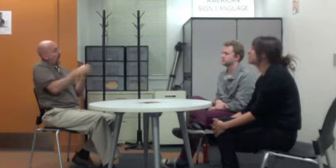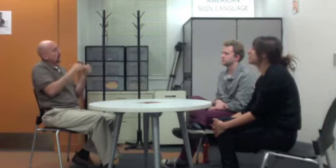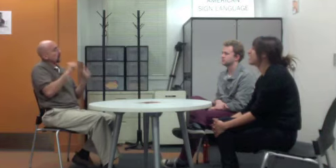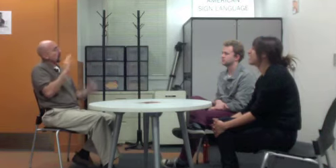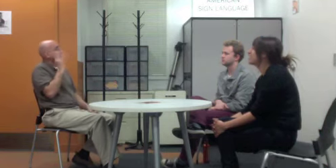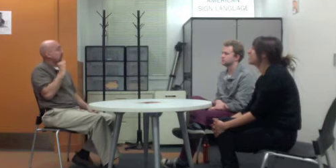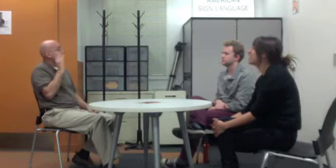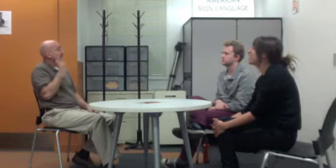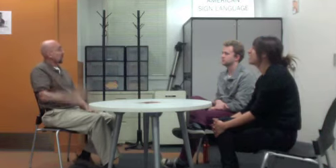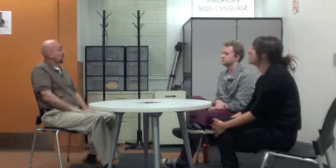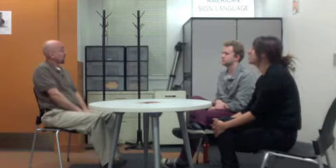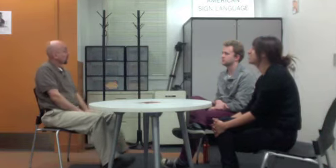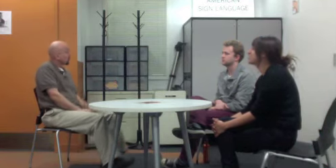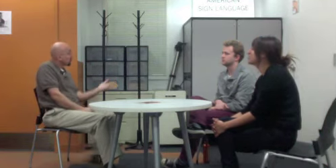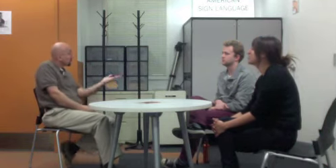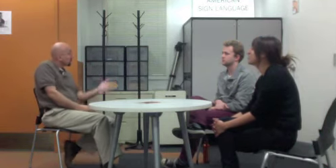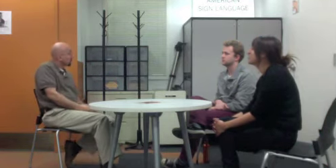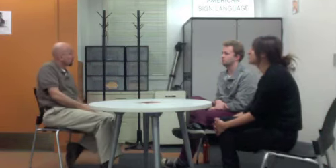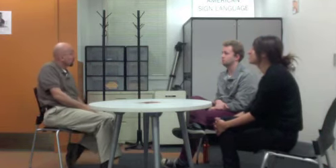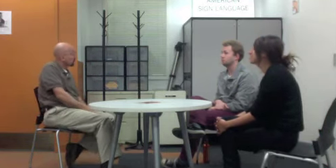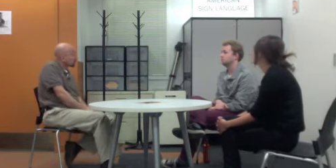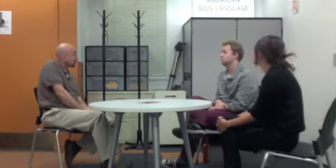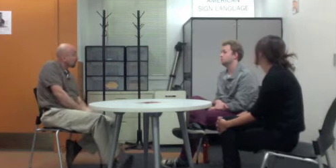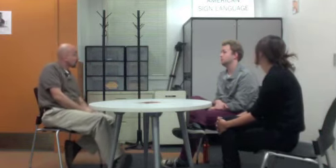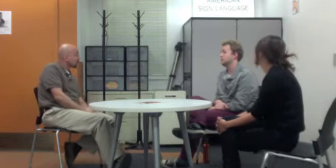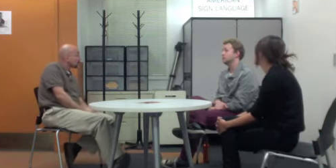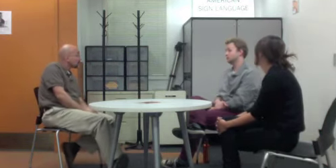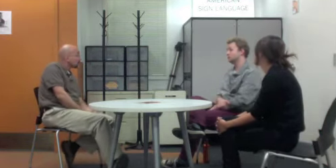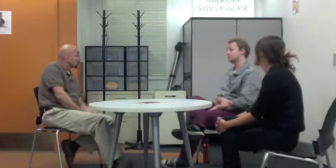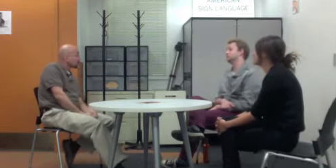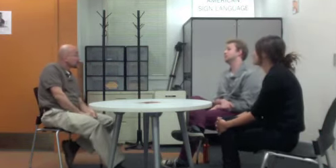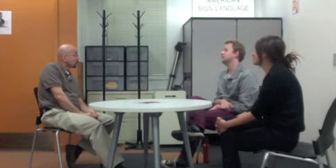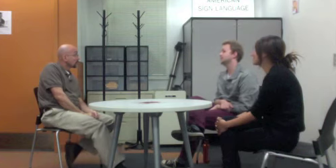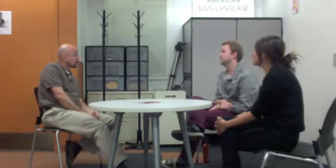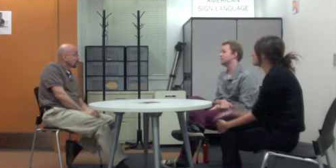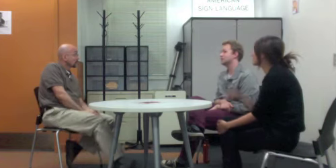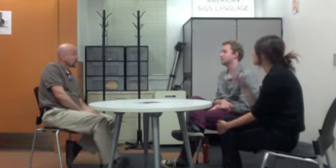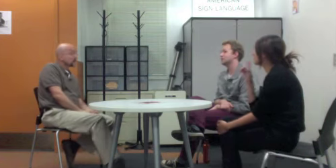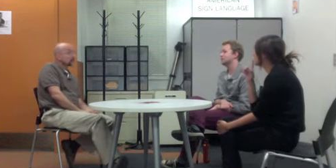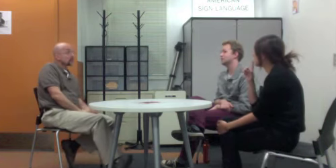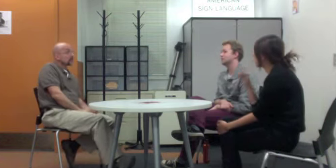that and add to your experience? That is really intriguing now that you mention it.